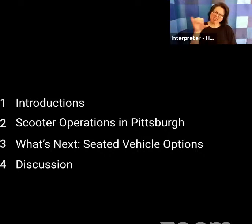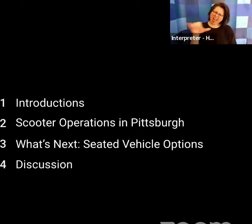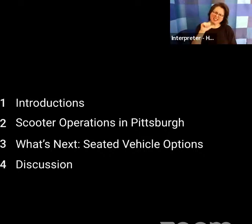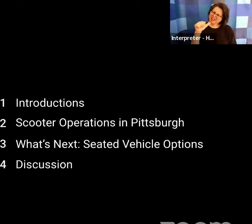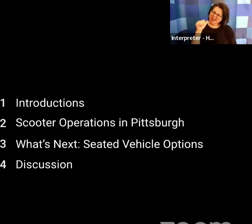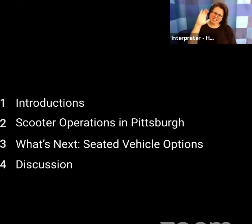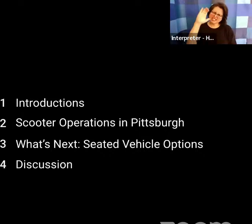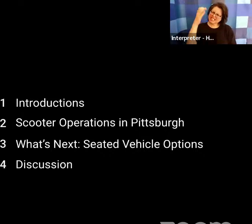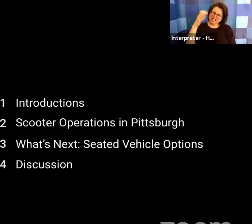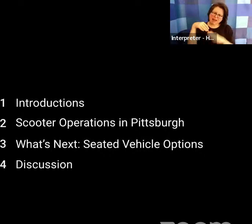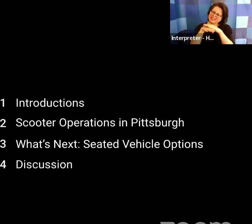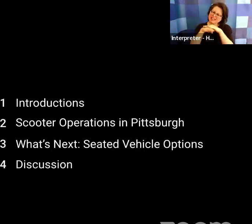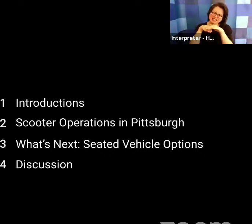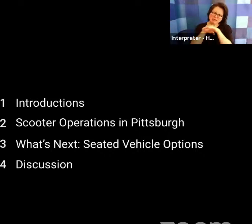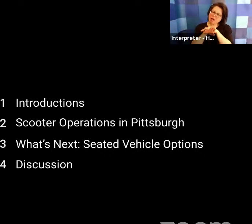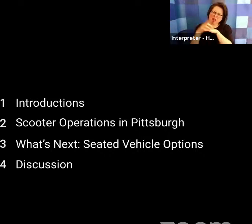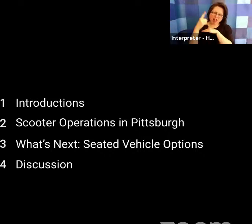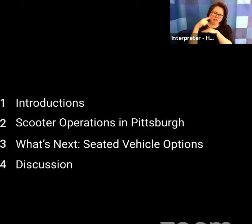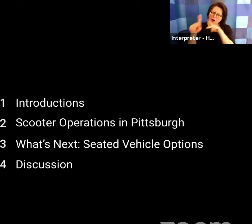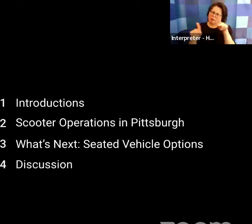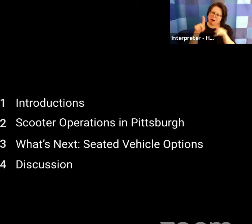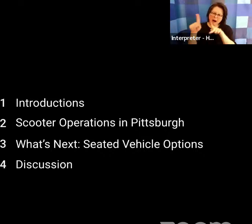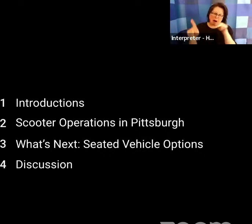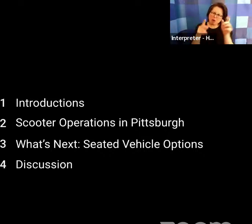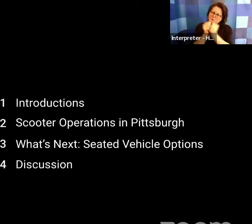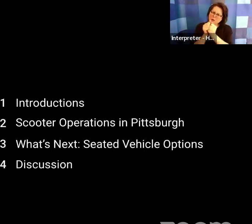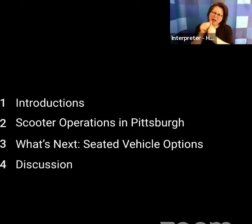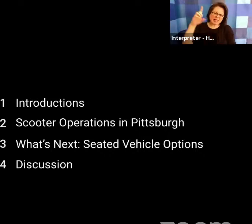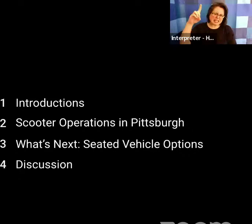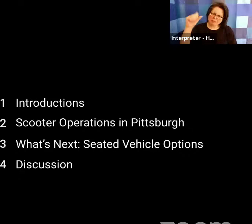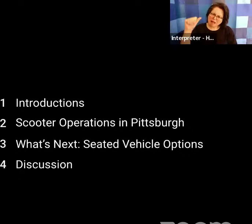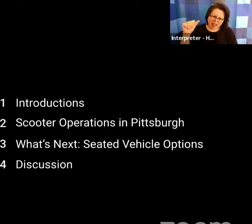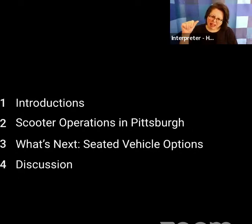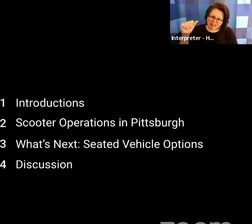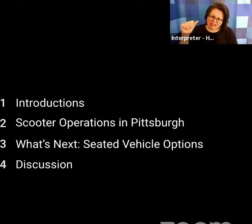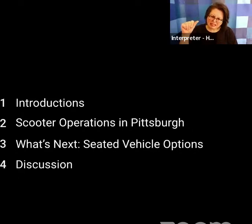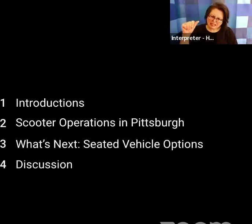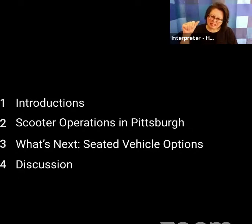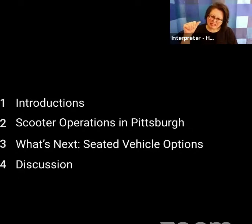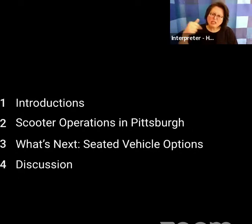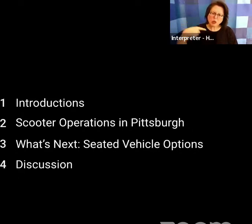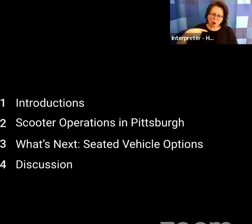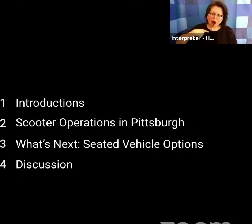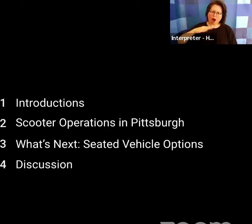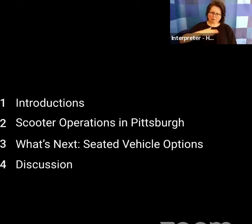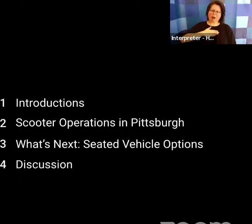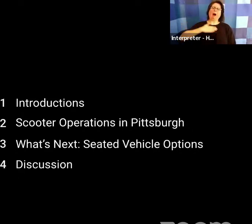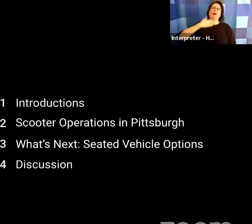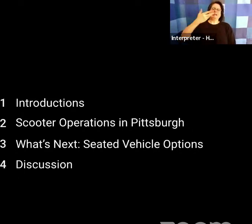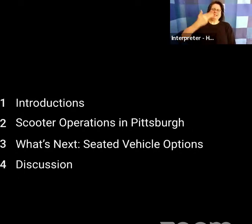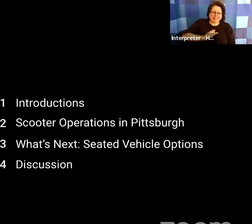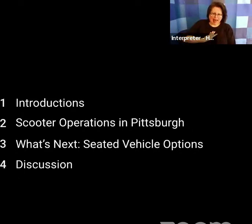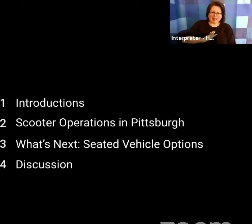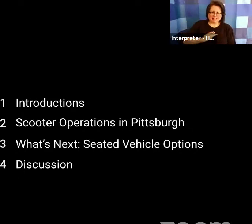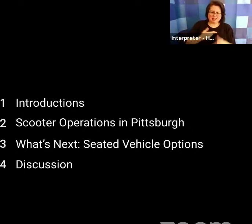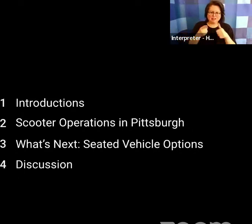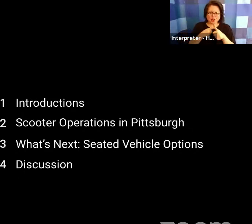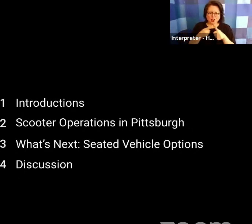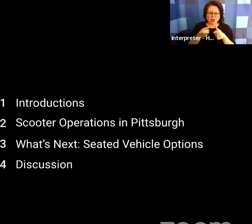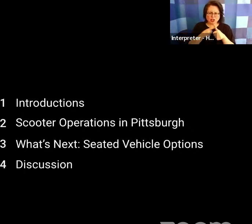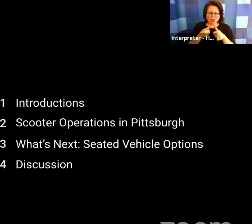with disabilities. And so I'm really upset, number 1, that we have